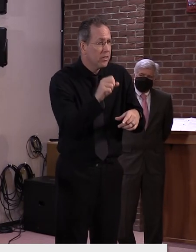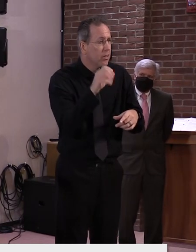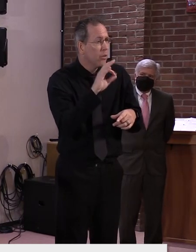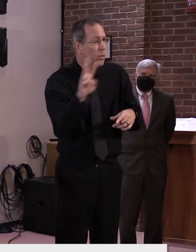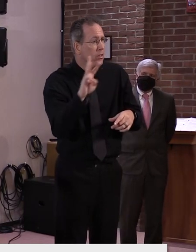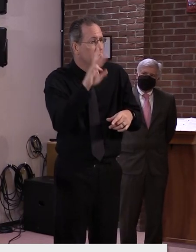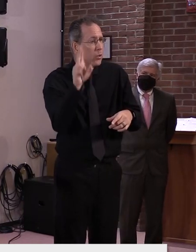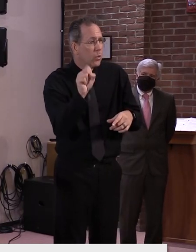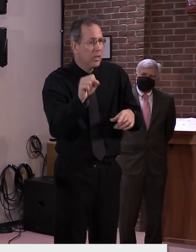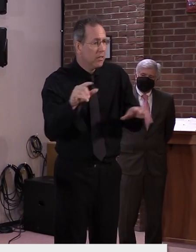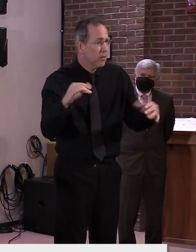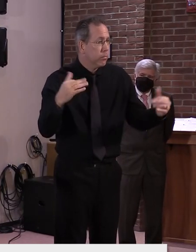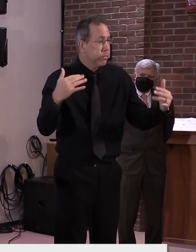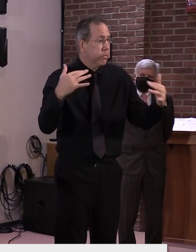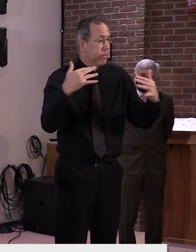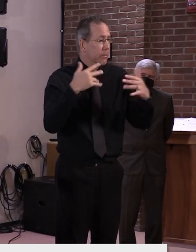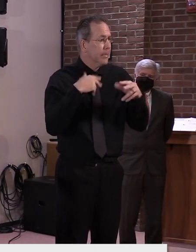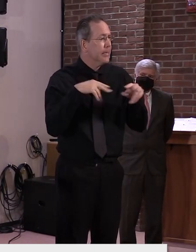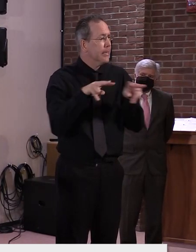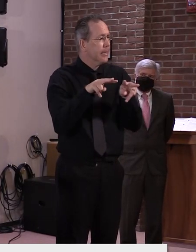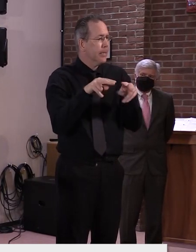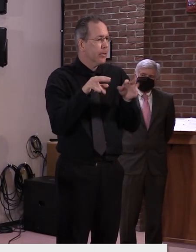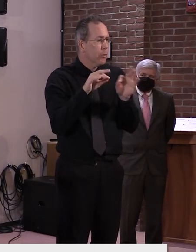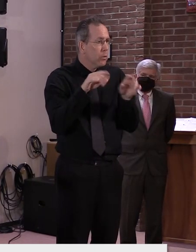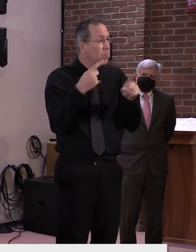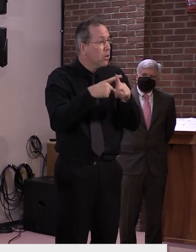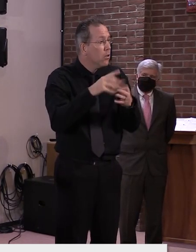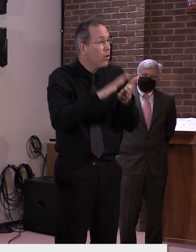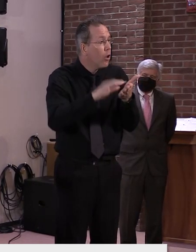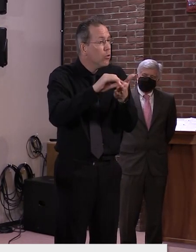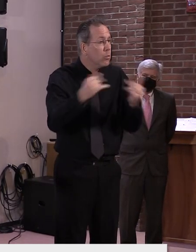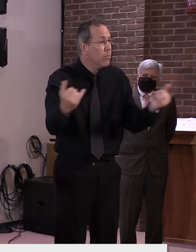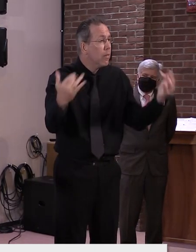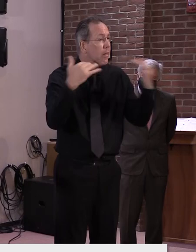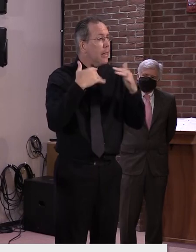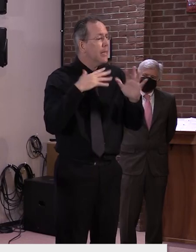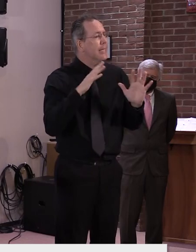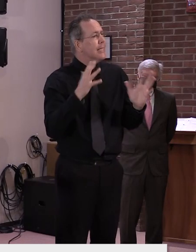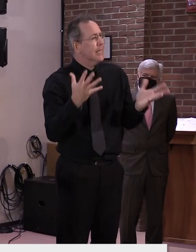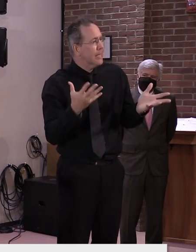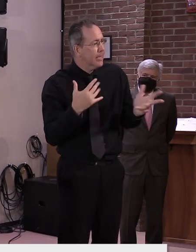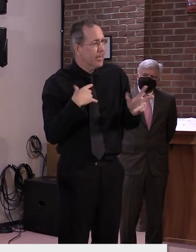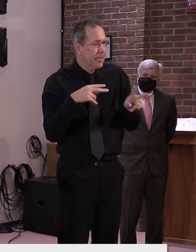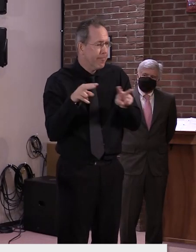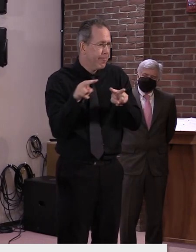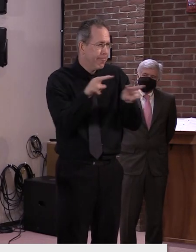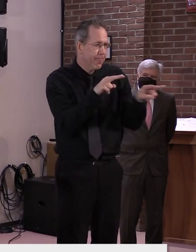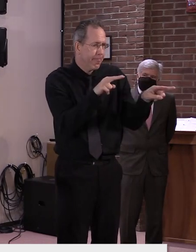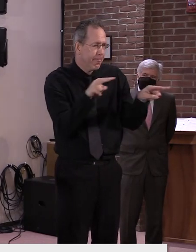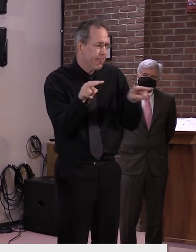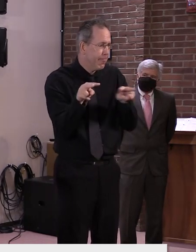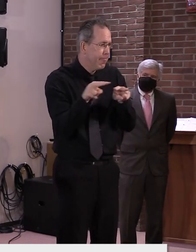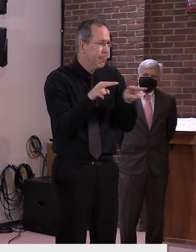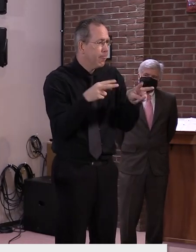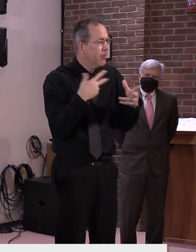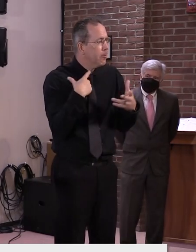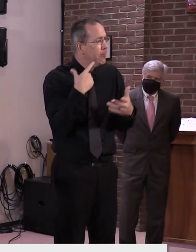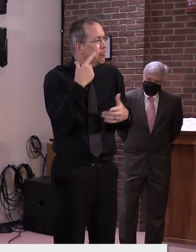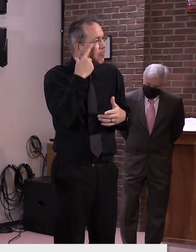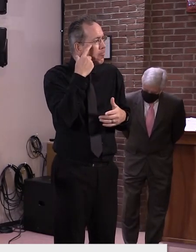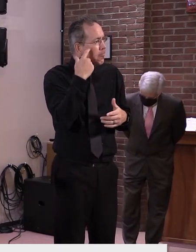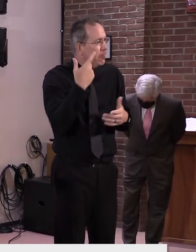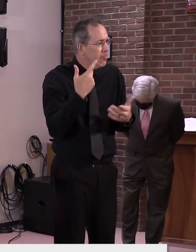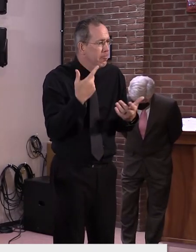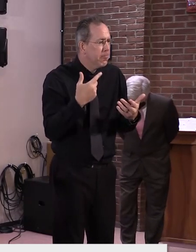And with the number of students coming in September, and as alluded to before, we'll have some travelers